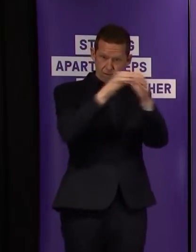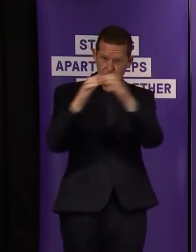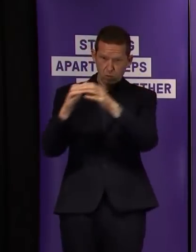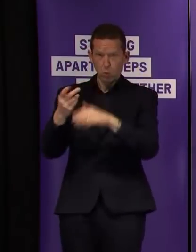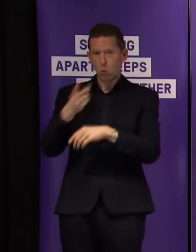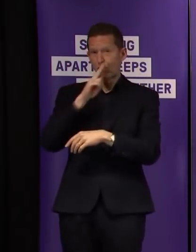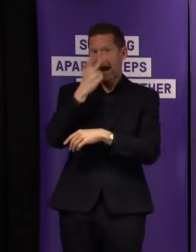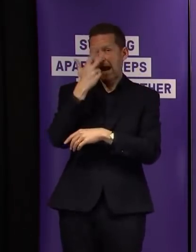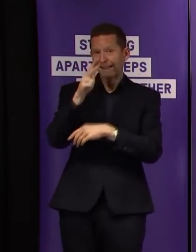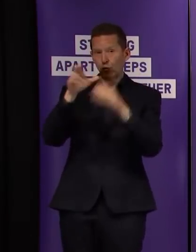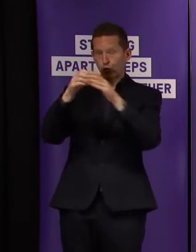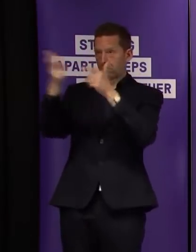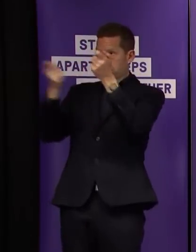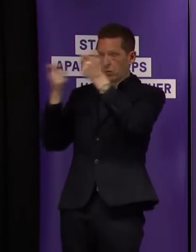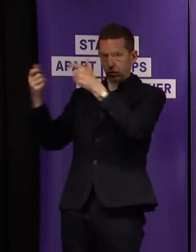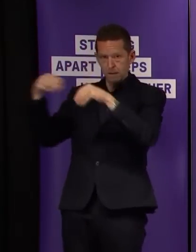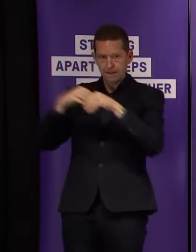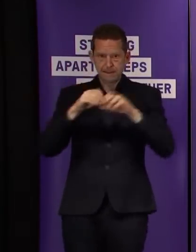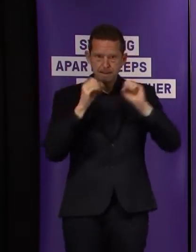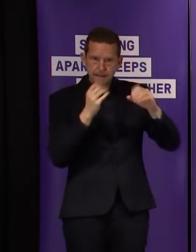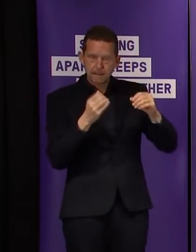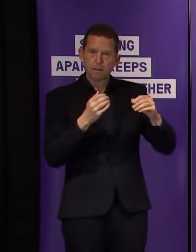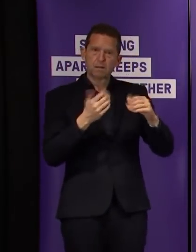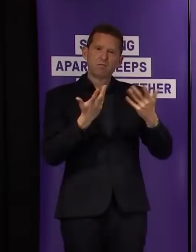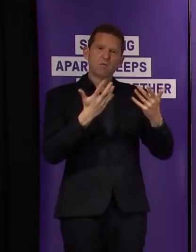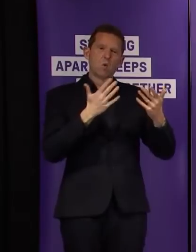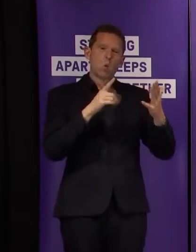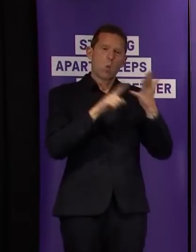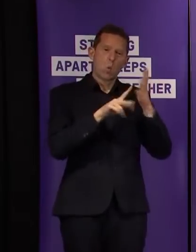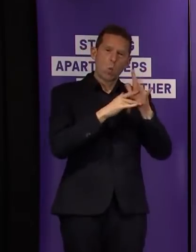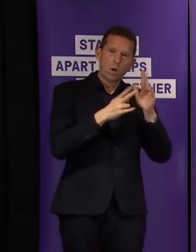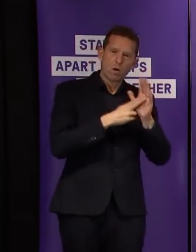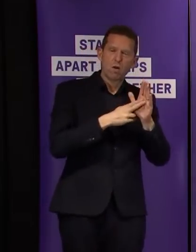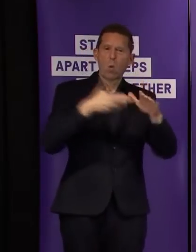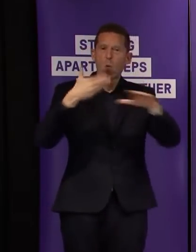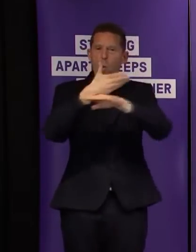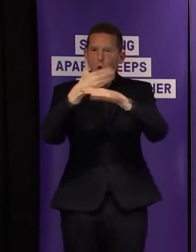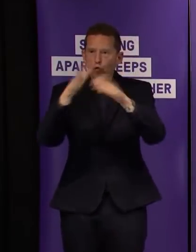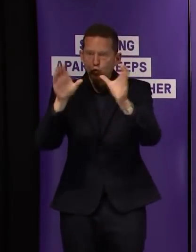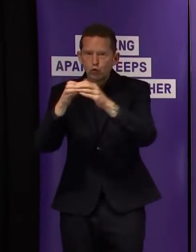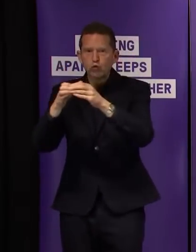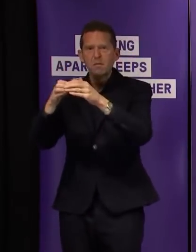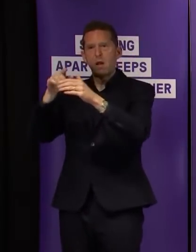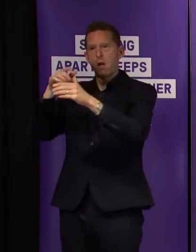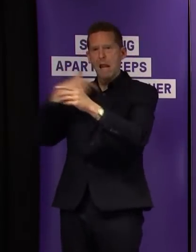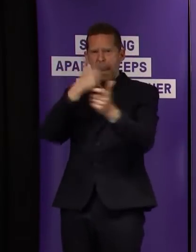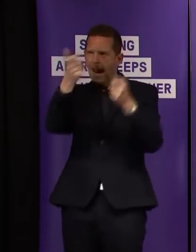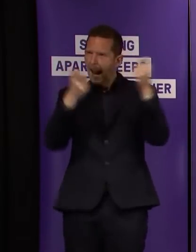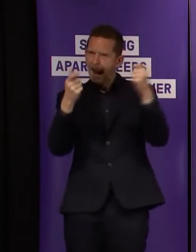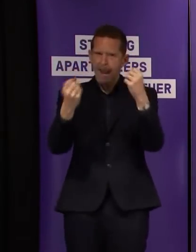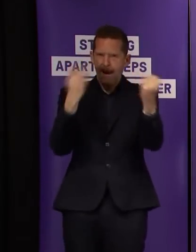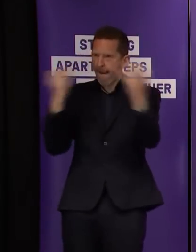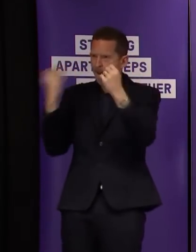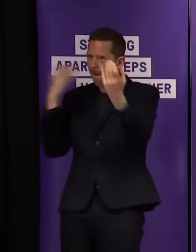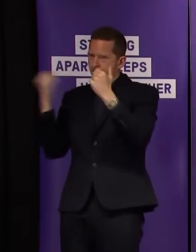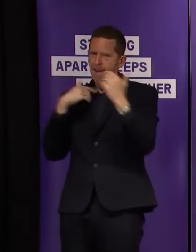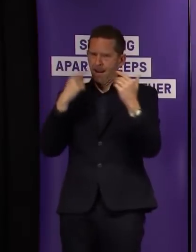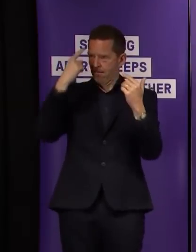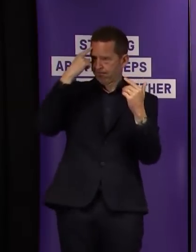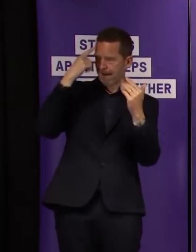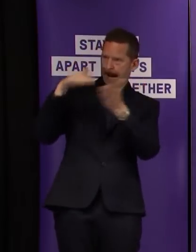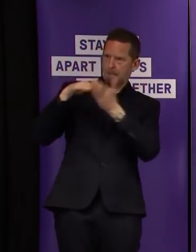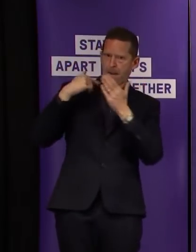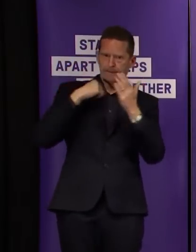groups, not just business, but community groups, workers, unions, very wide cross-section. And there's further